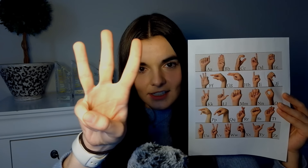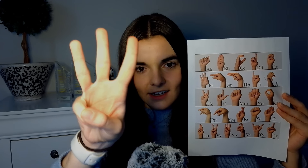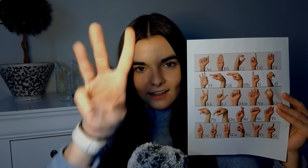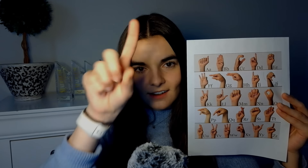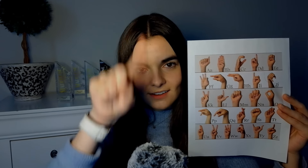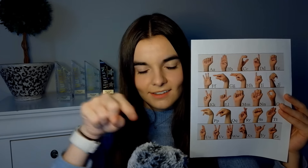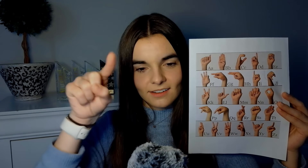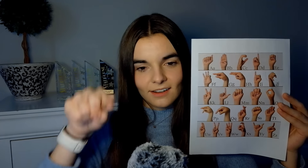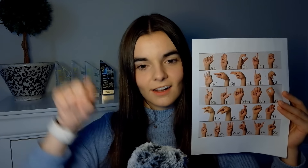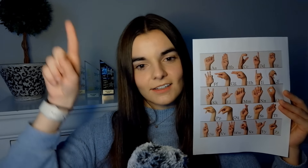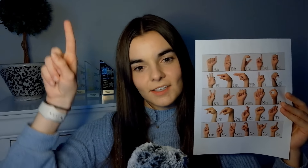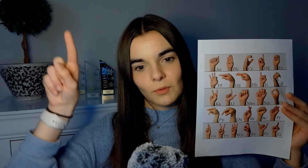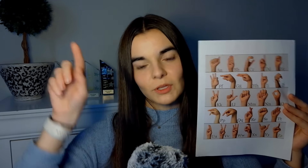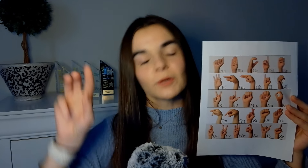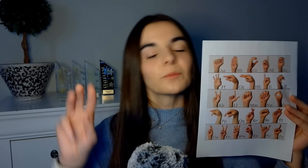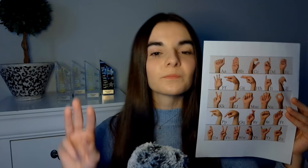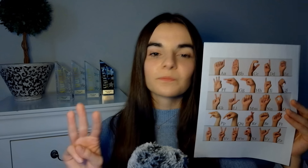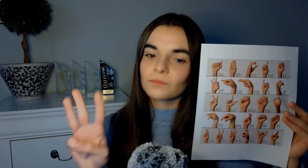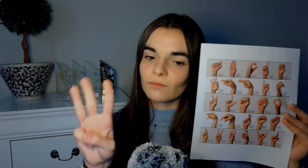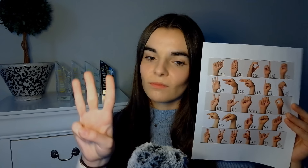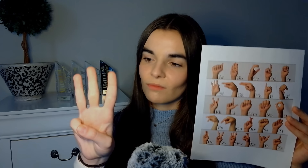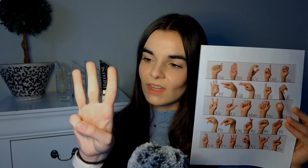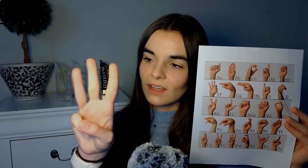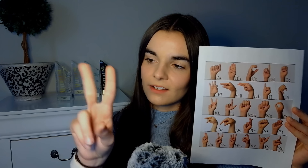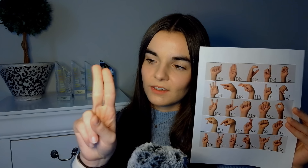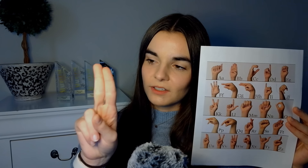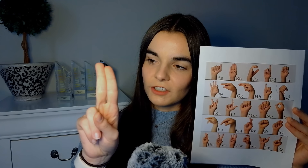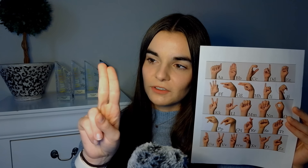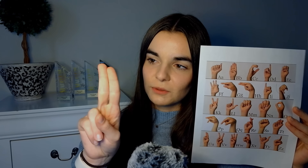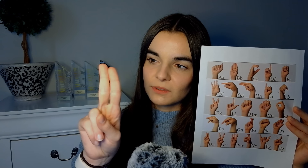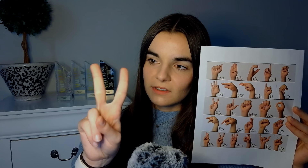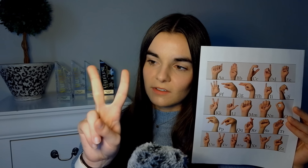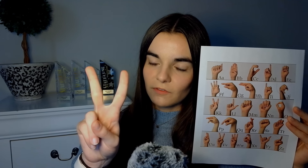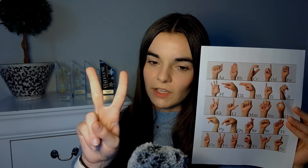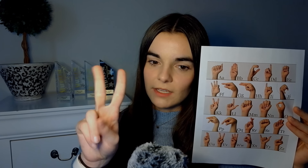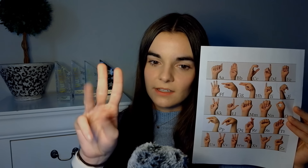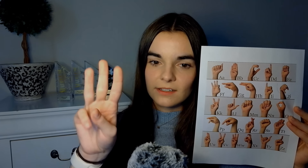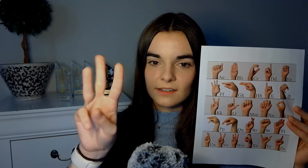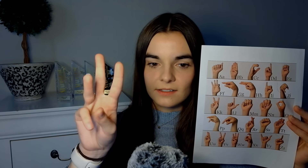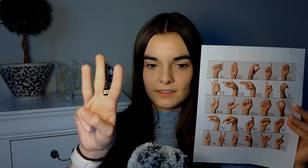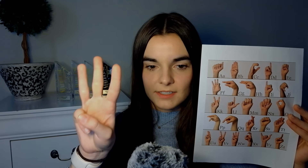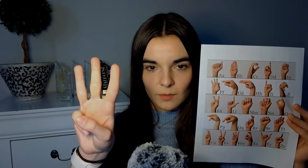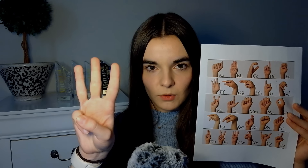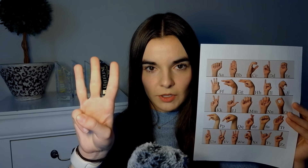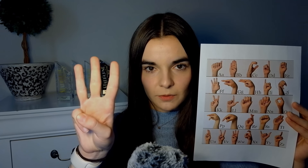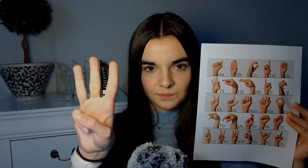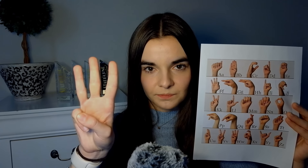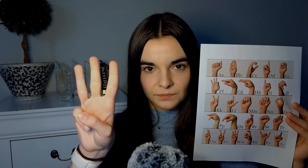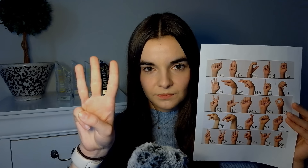looks like a W. U, V, W.